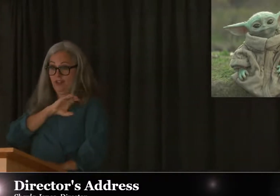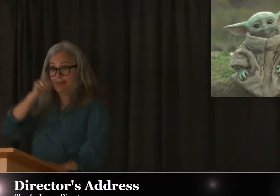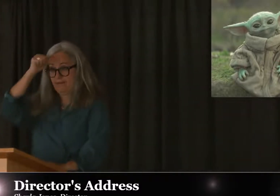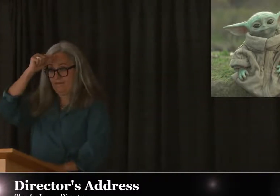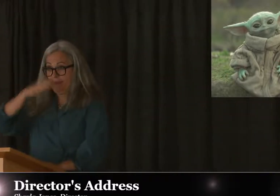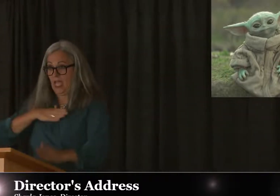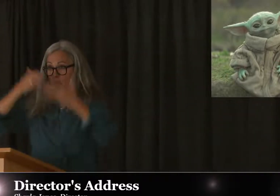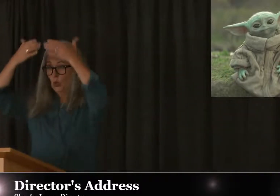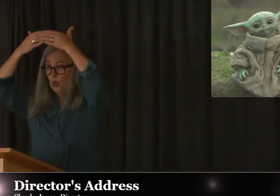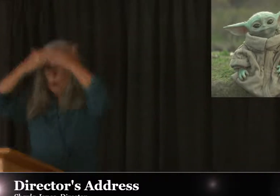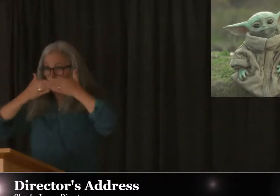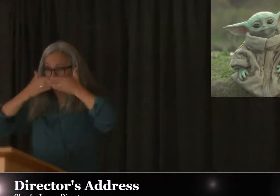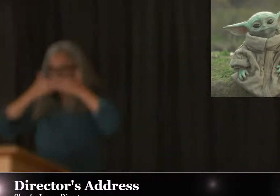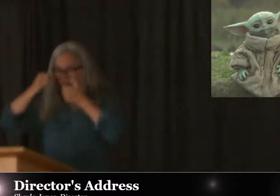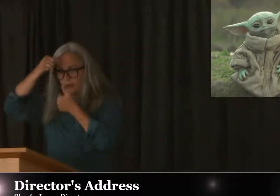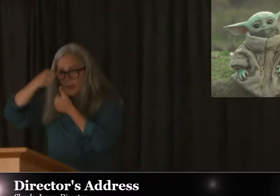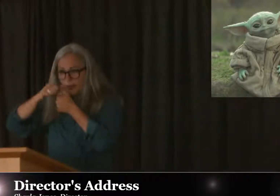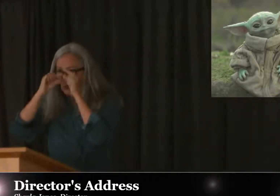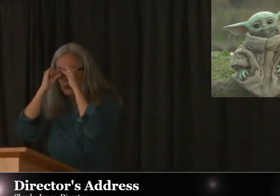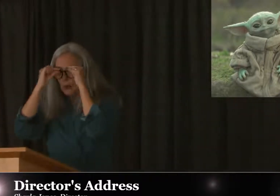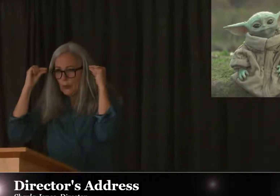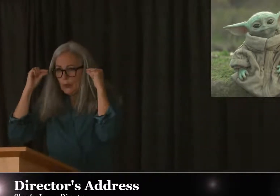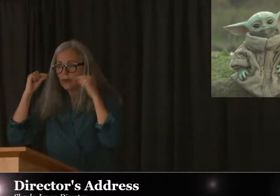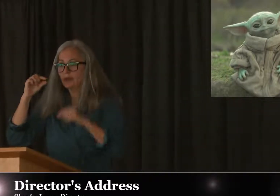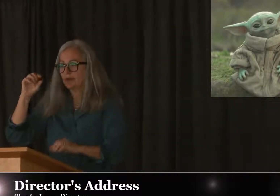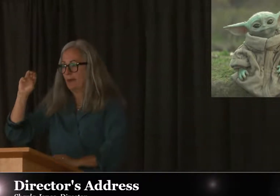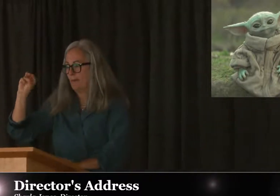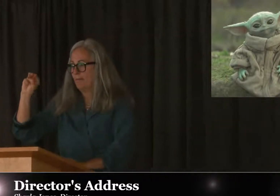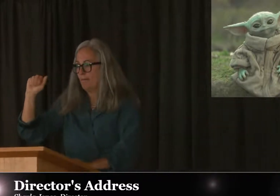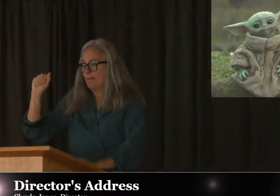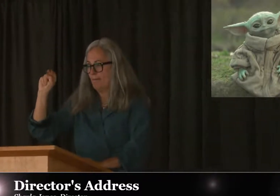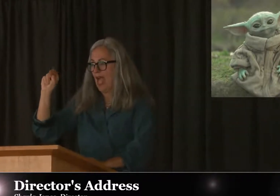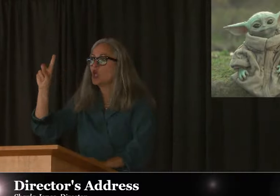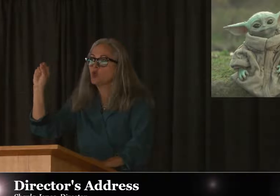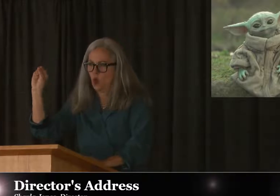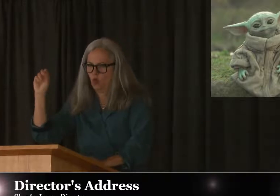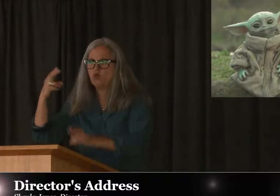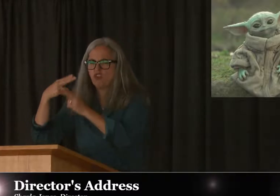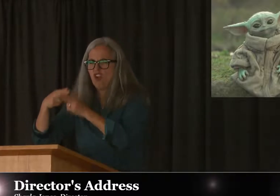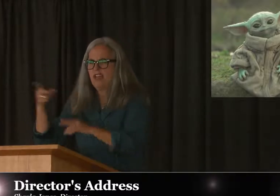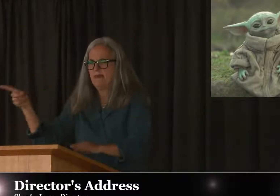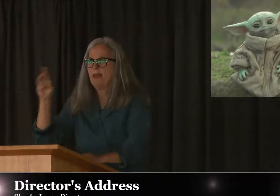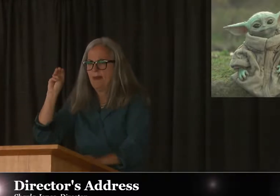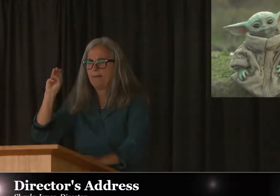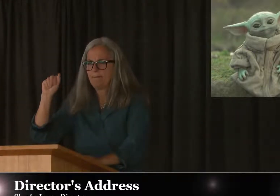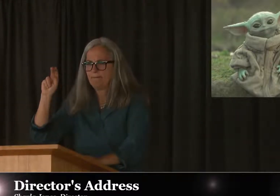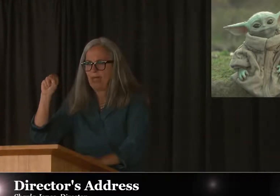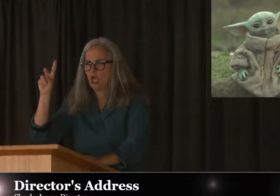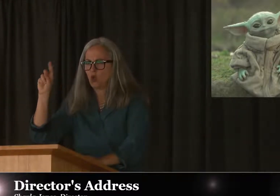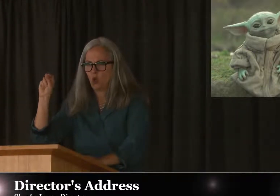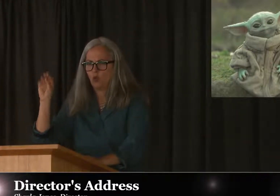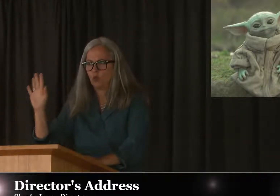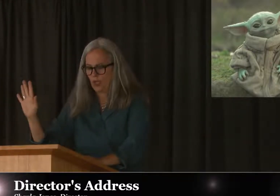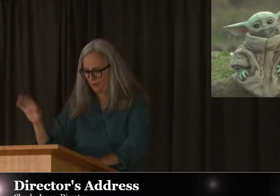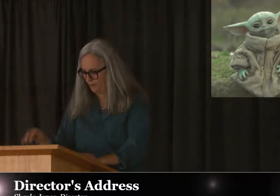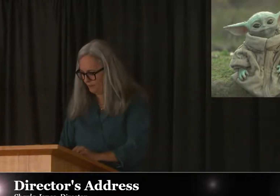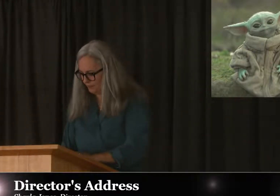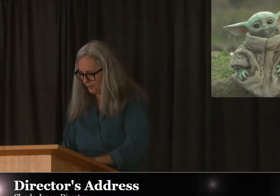Now, the main character, the guy in the mask and the suit that you never see, Mando. I call him Mando.